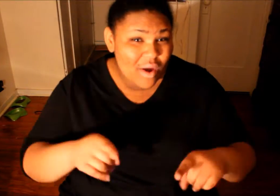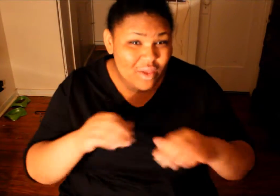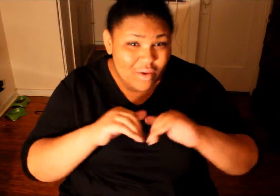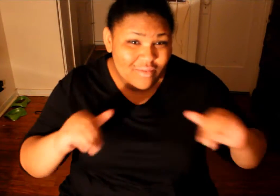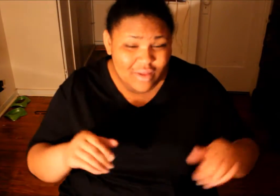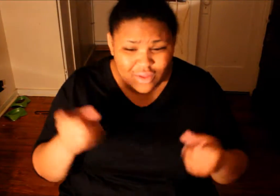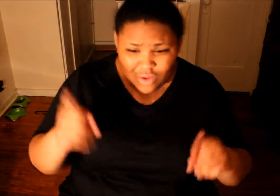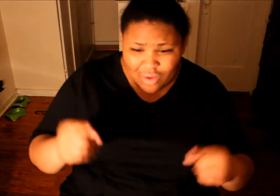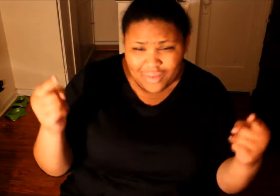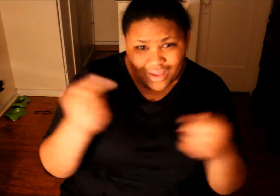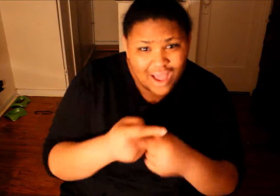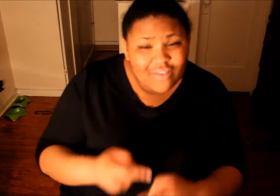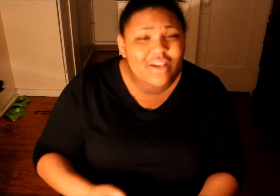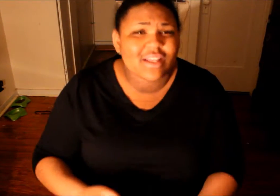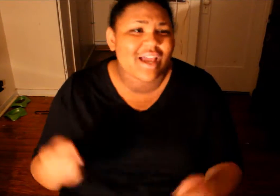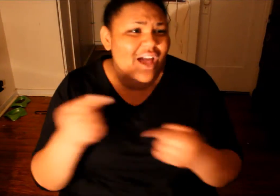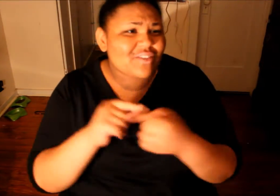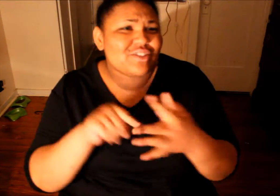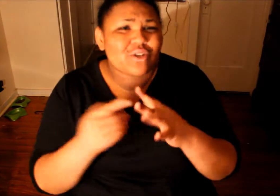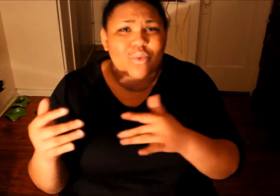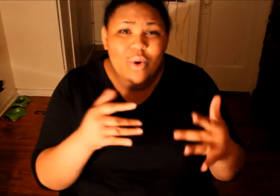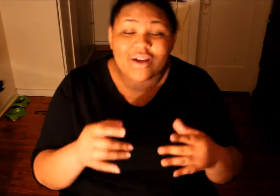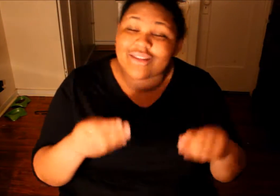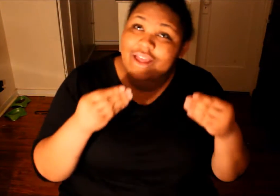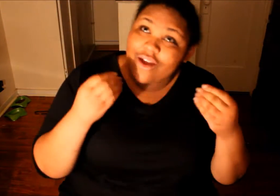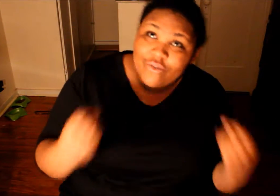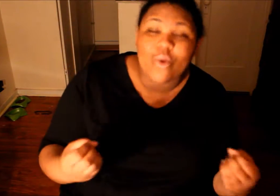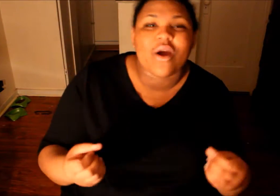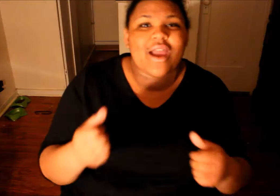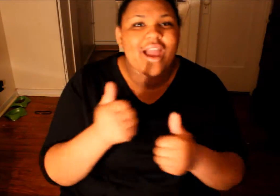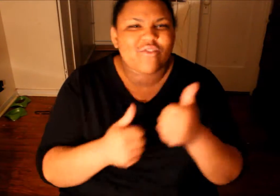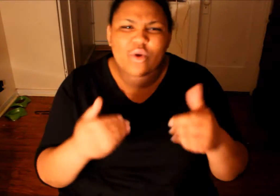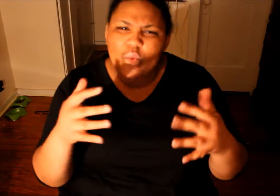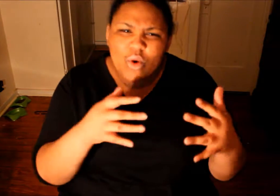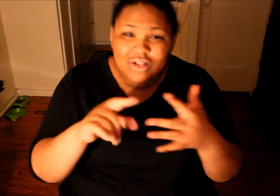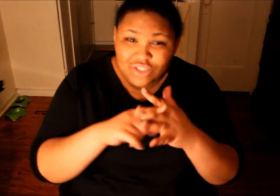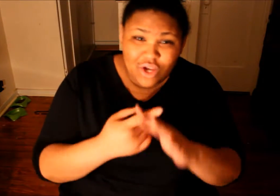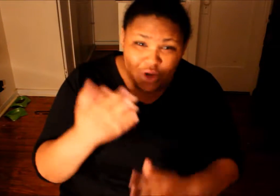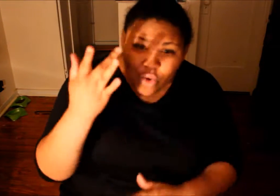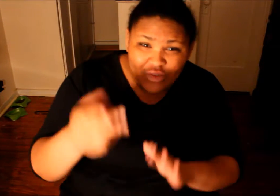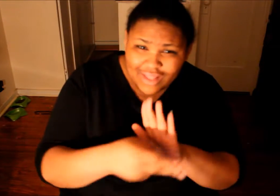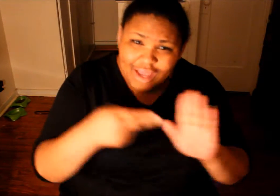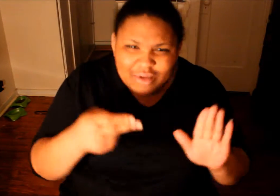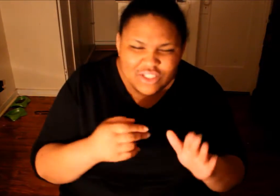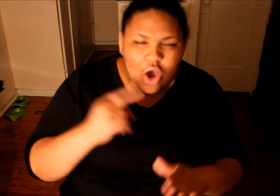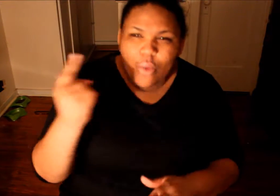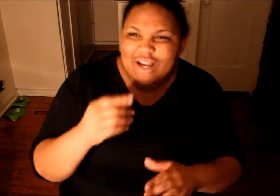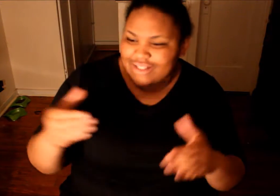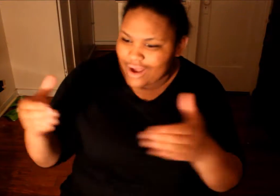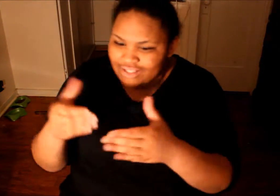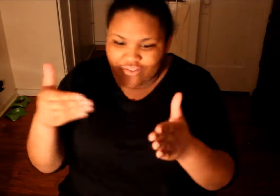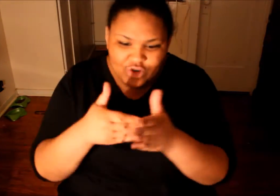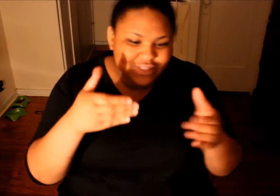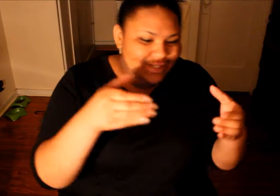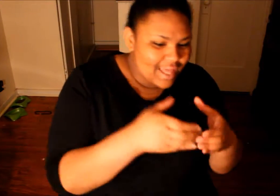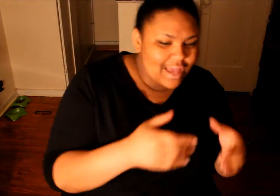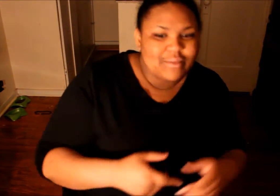conflict, and conflict starts wars. Therefore, every war has started over labels. It's always us versus them. So the answer to